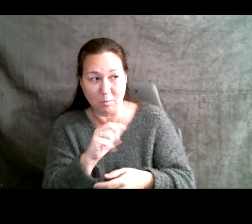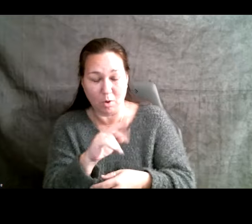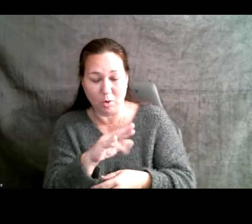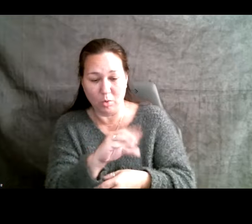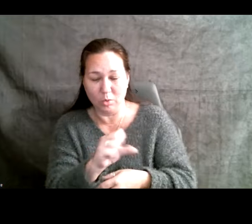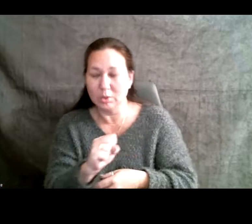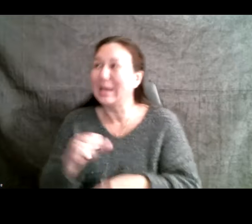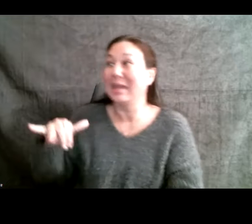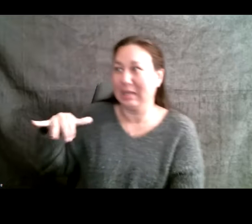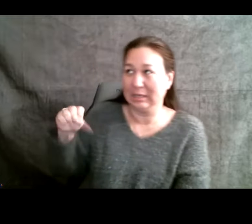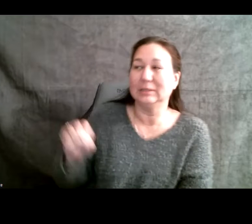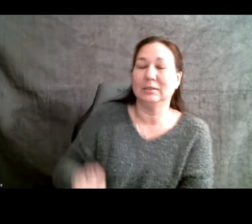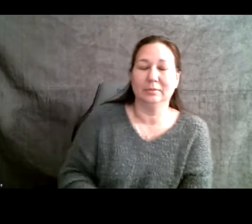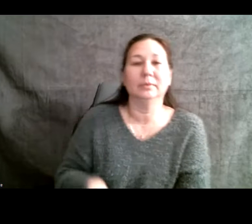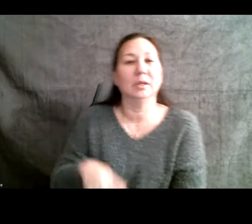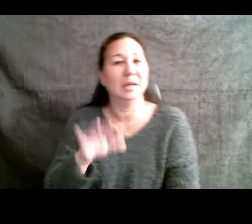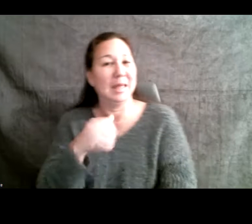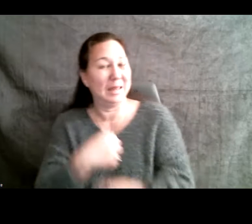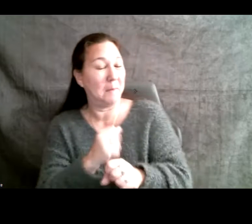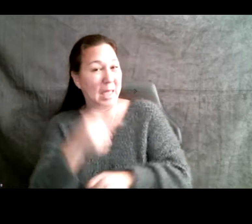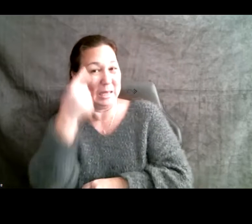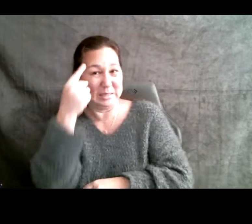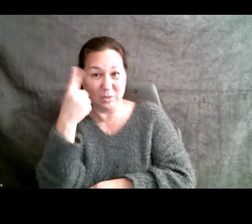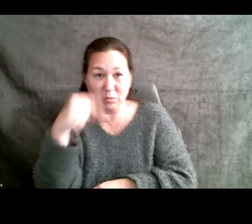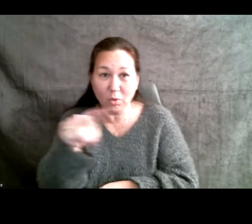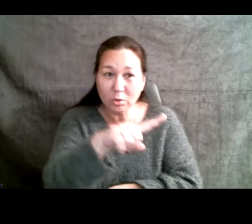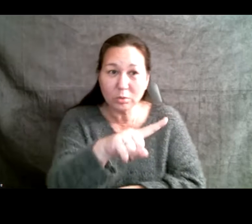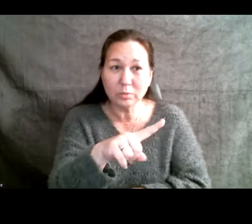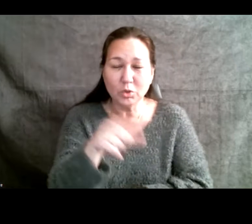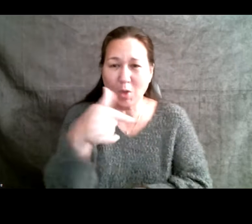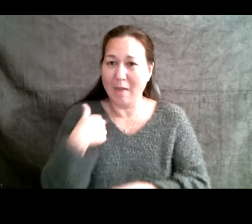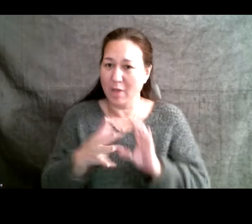Yes. Does that make sense to folks? Do people have comments